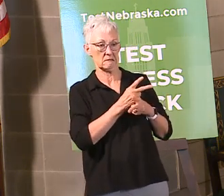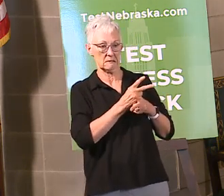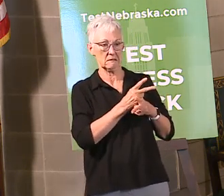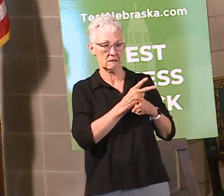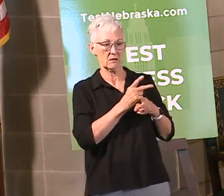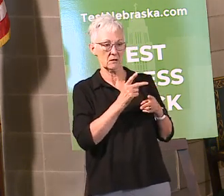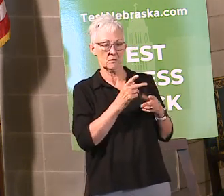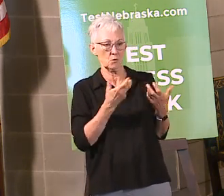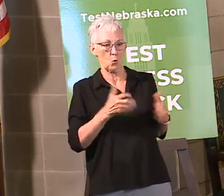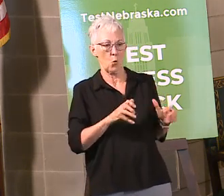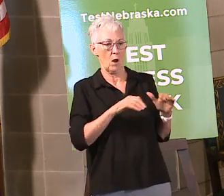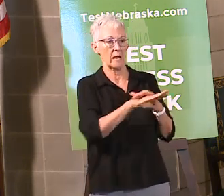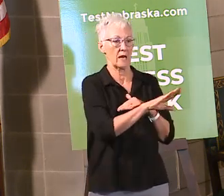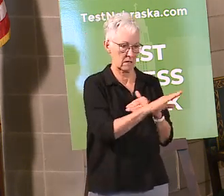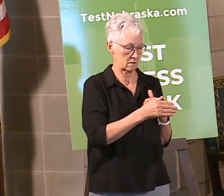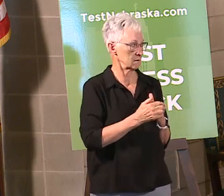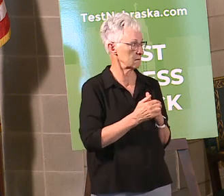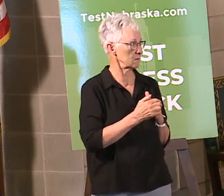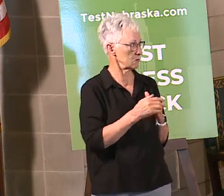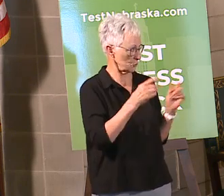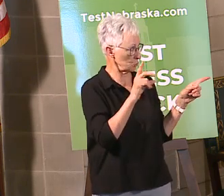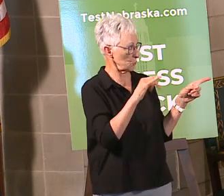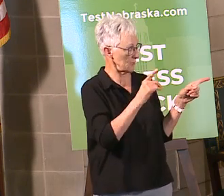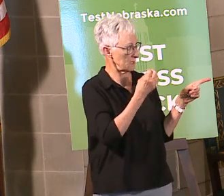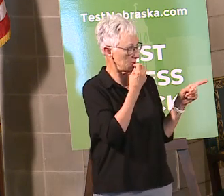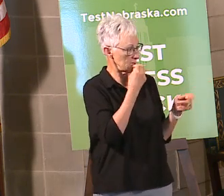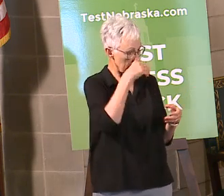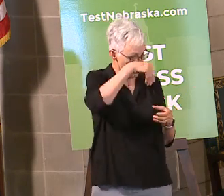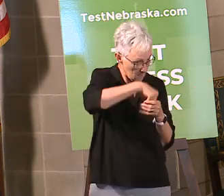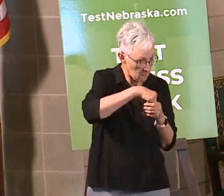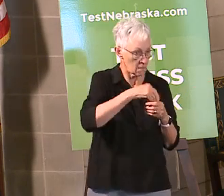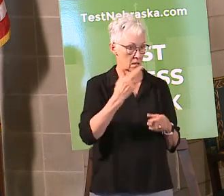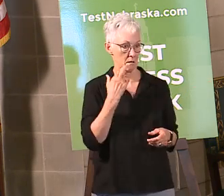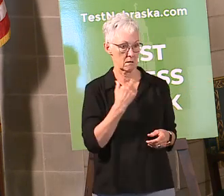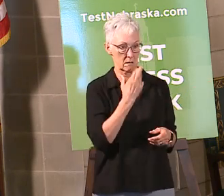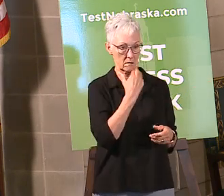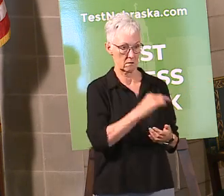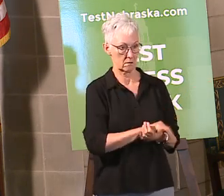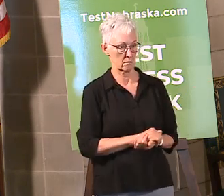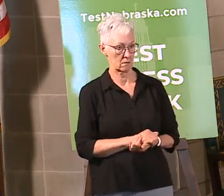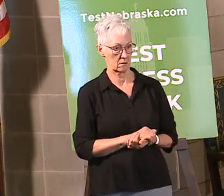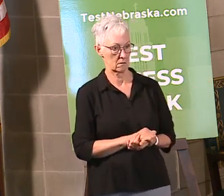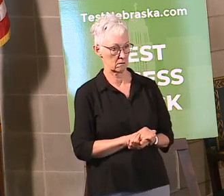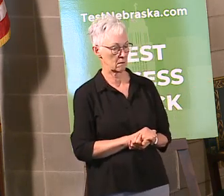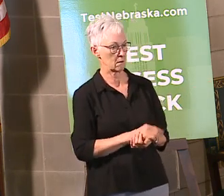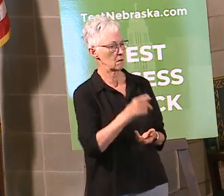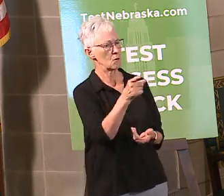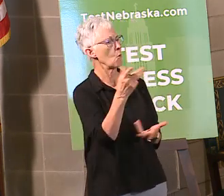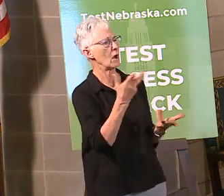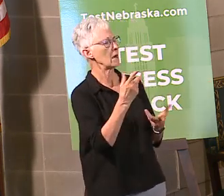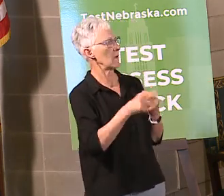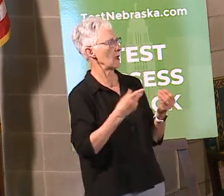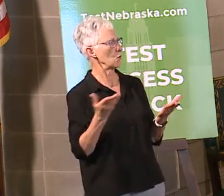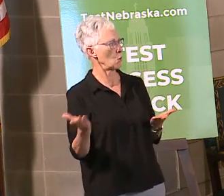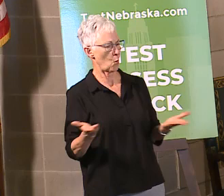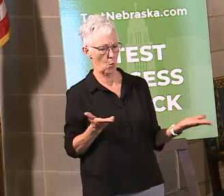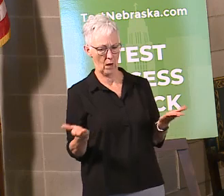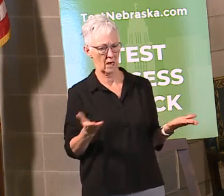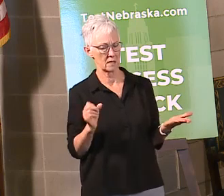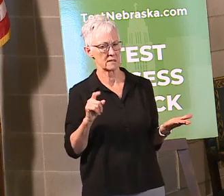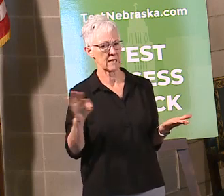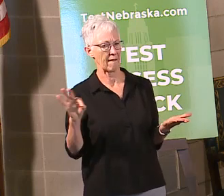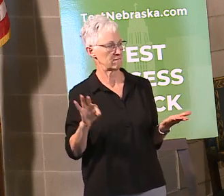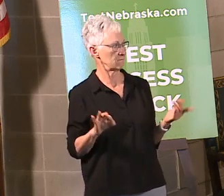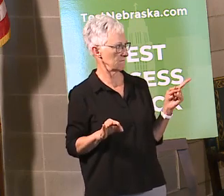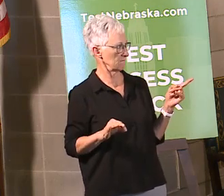out. Oh, yeah. You dined in? I dined in, yes. And did you think, how about the wait staff and all that? What was Wait staff was wearing